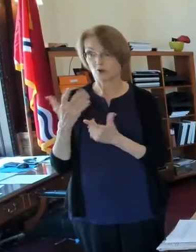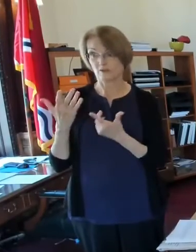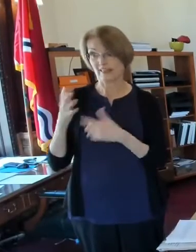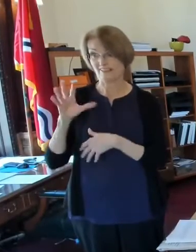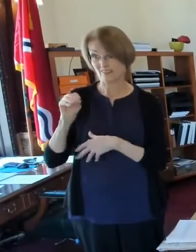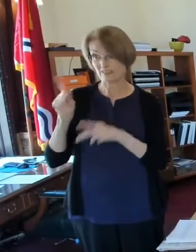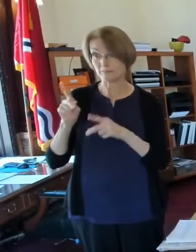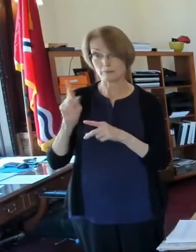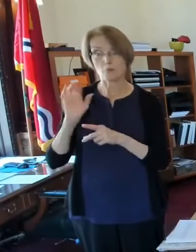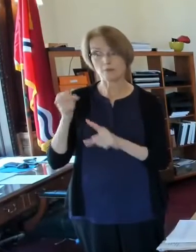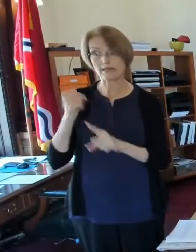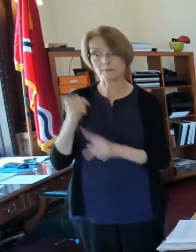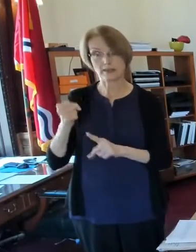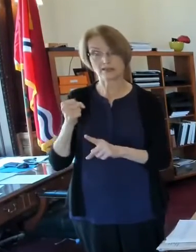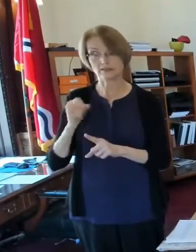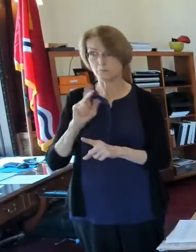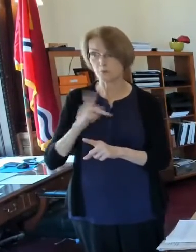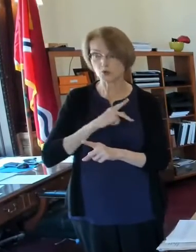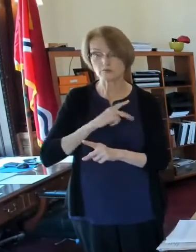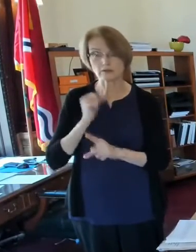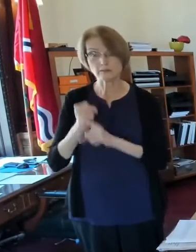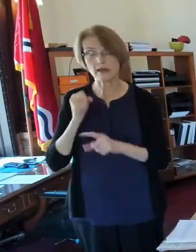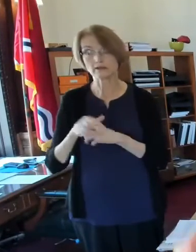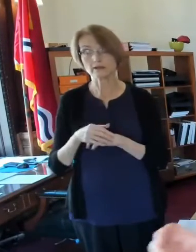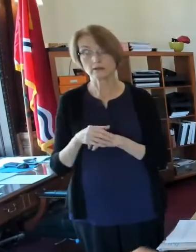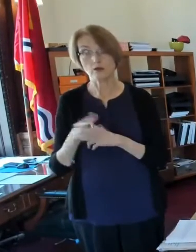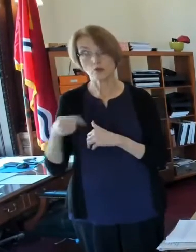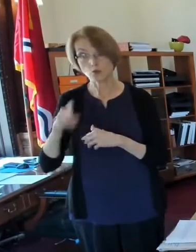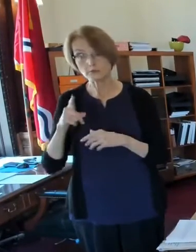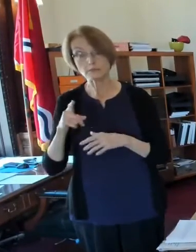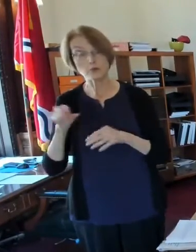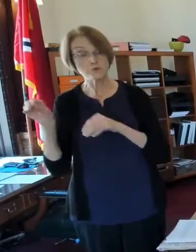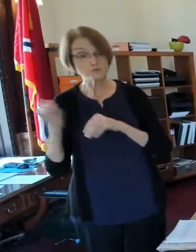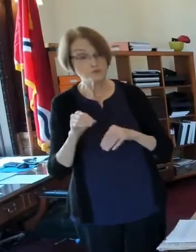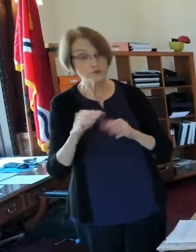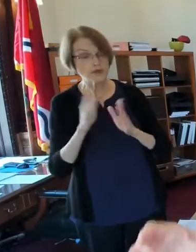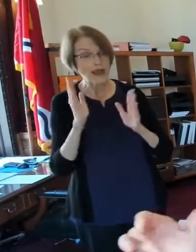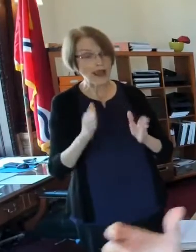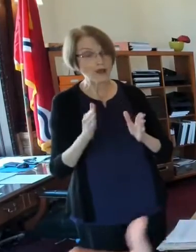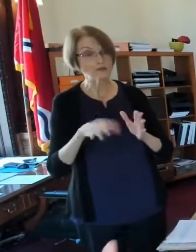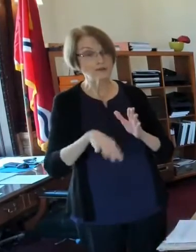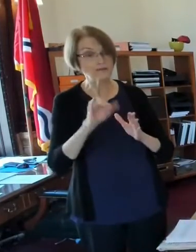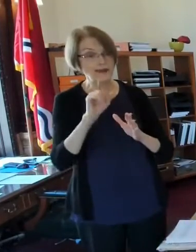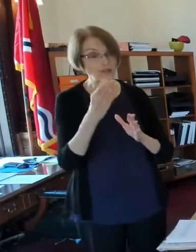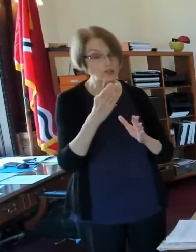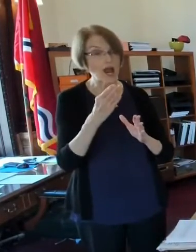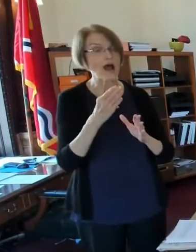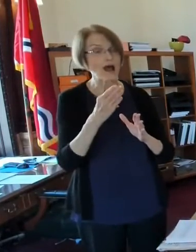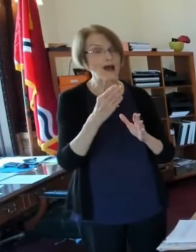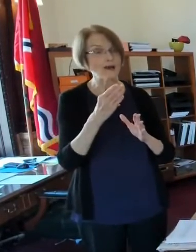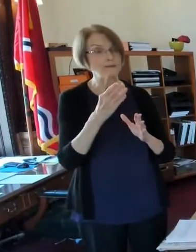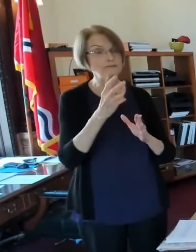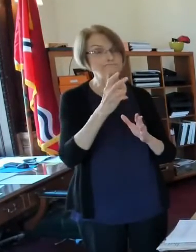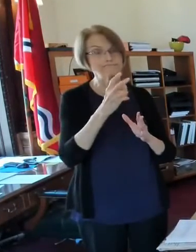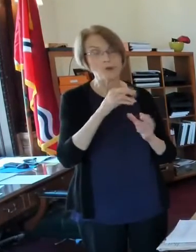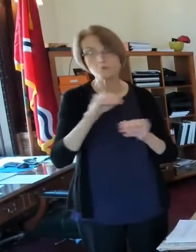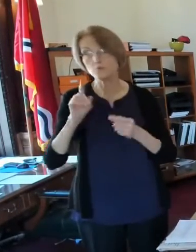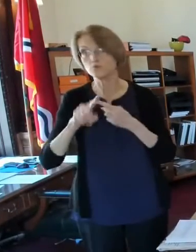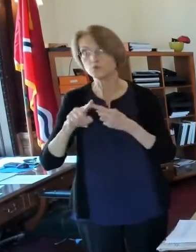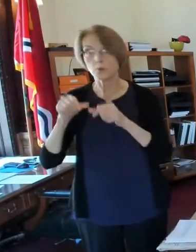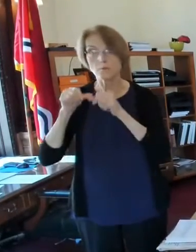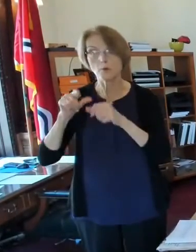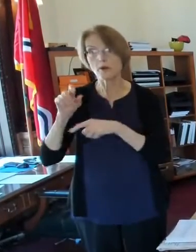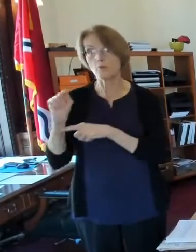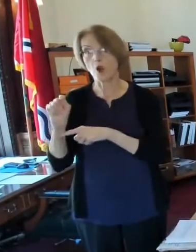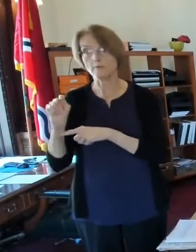when those people get a job, move to a permanent apartment, move to their own housing